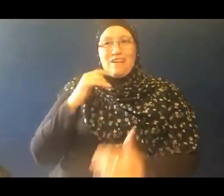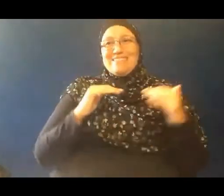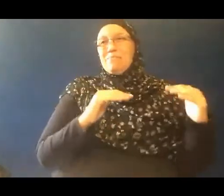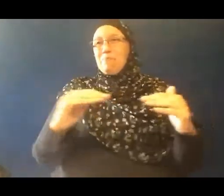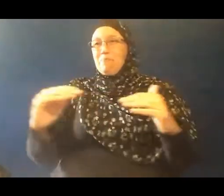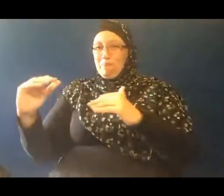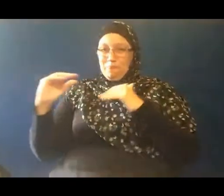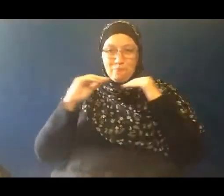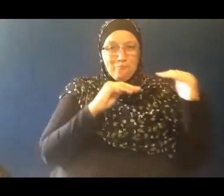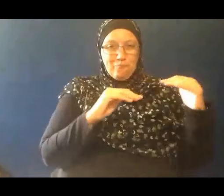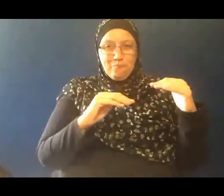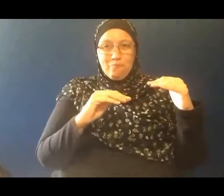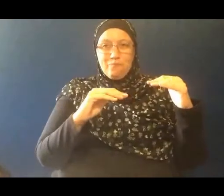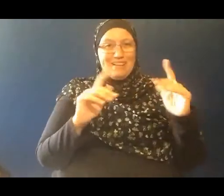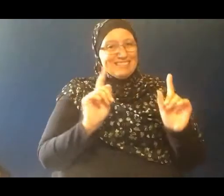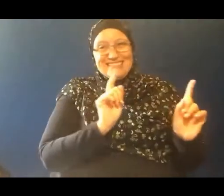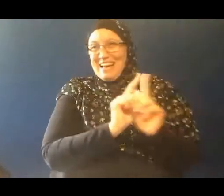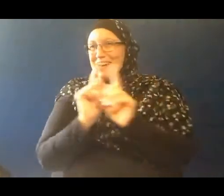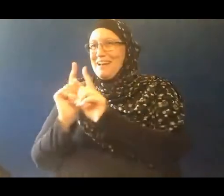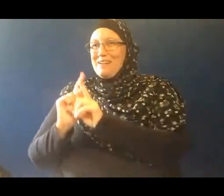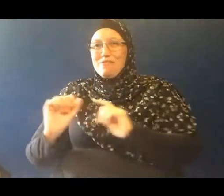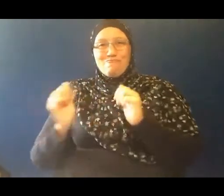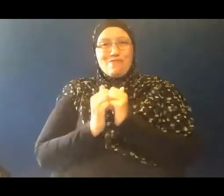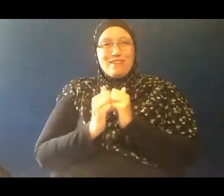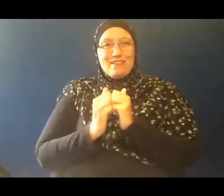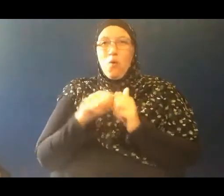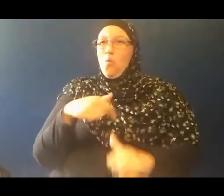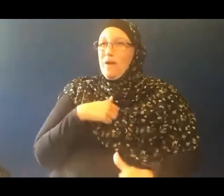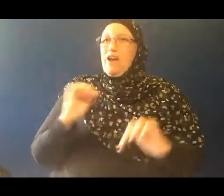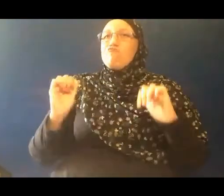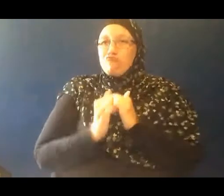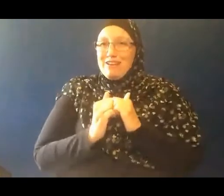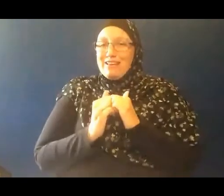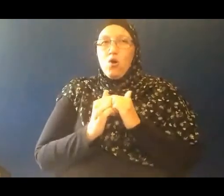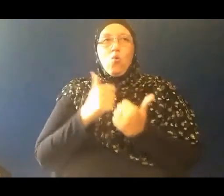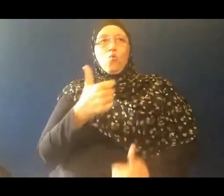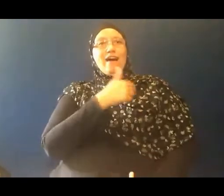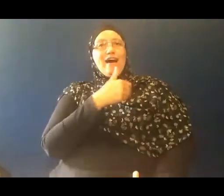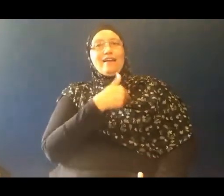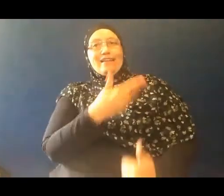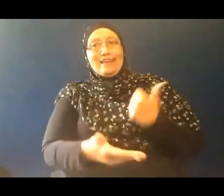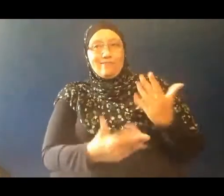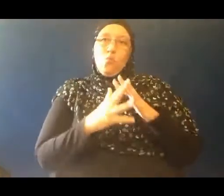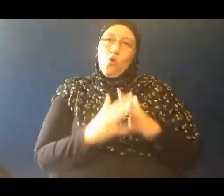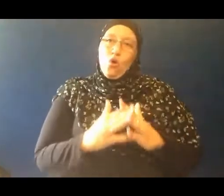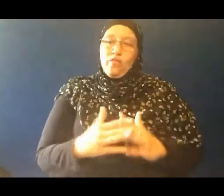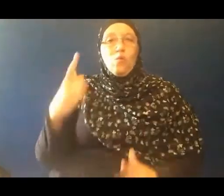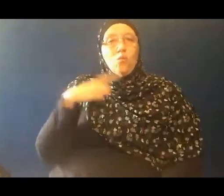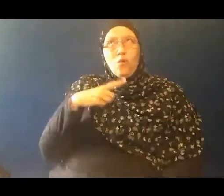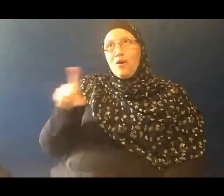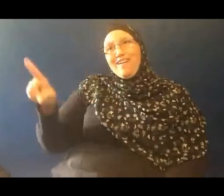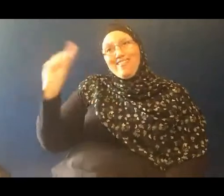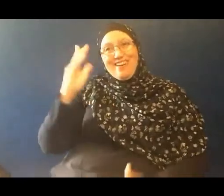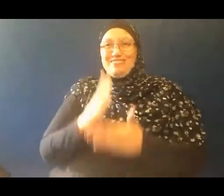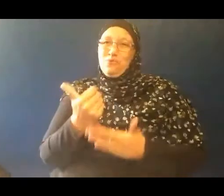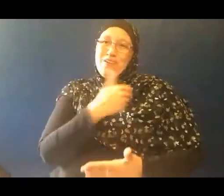irrespectively, that benevolence is a virtue. You know why? Because God is benevolent, and